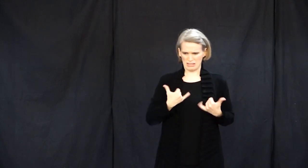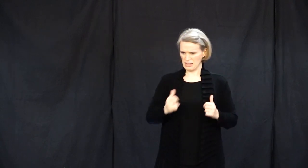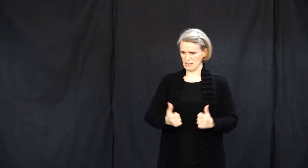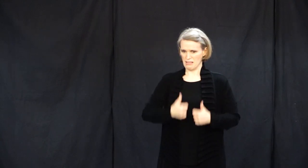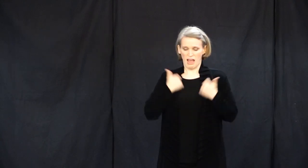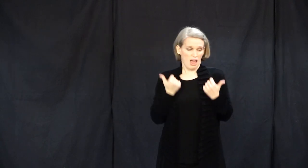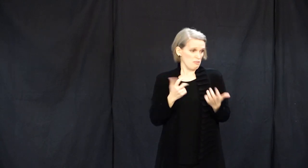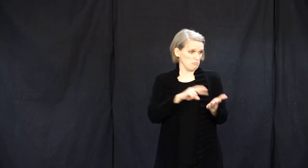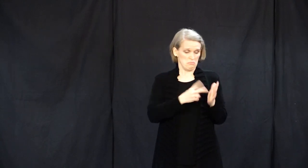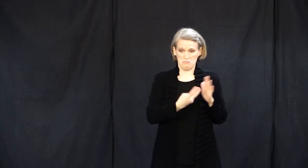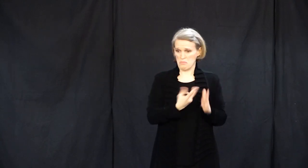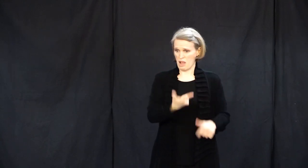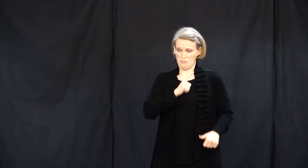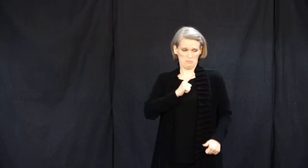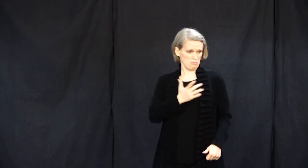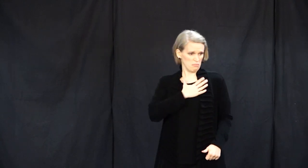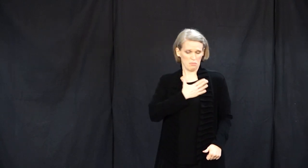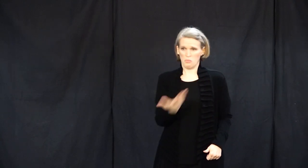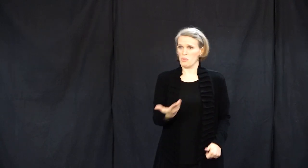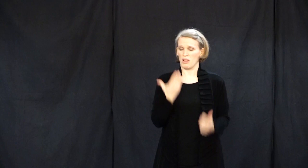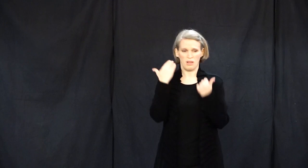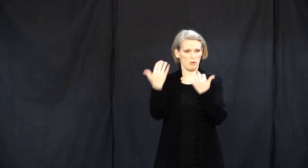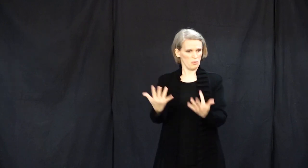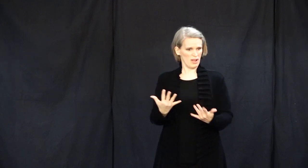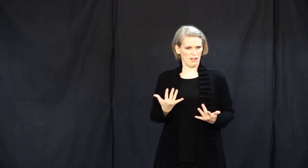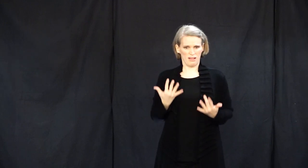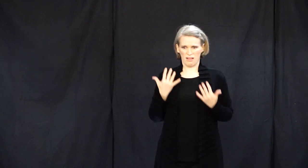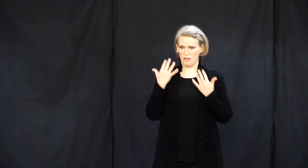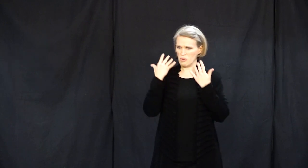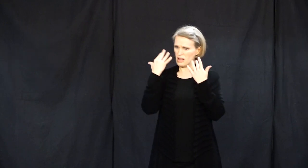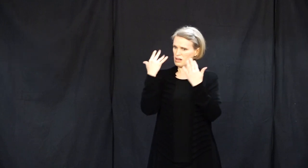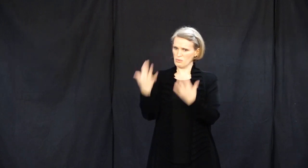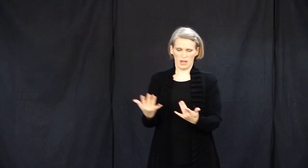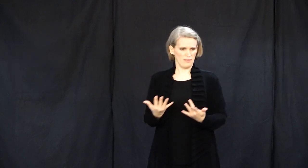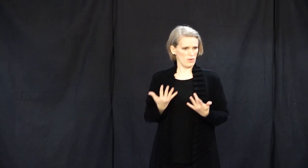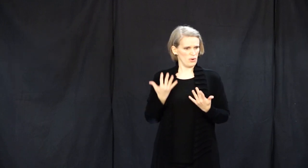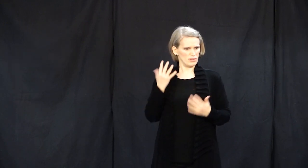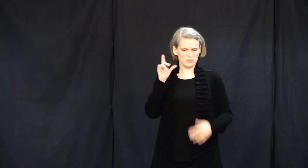has died, I'm willing to wait for it. I'm willing to wait for it.